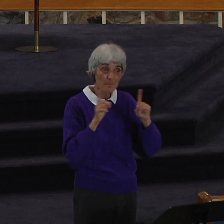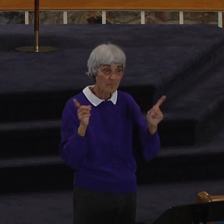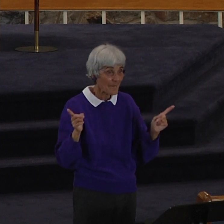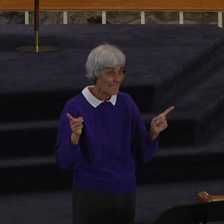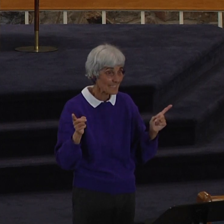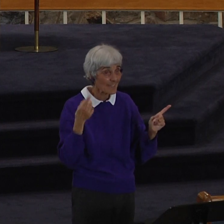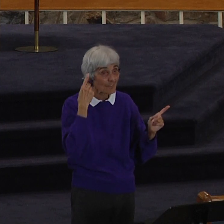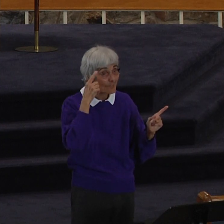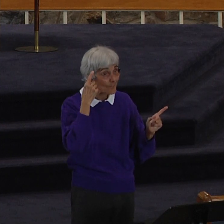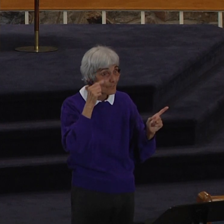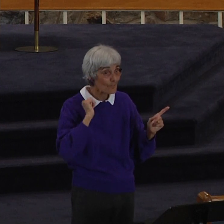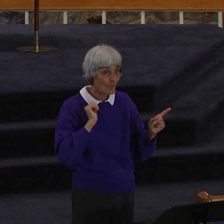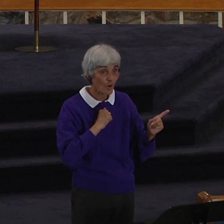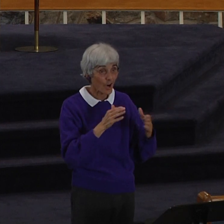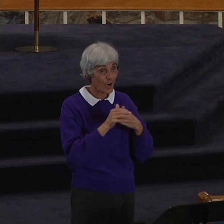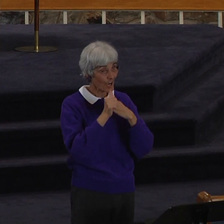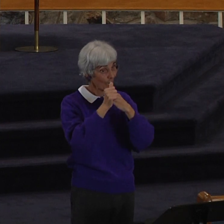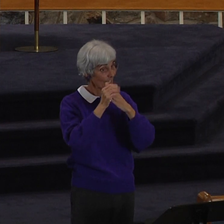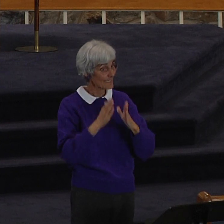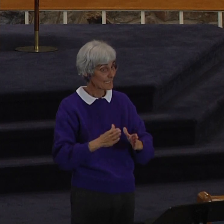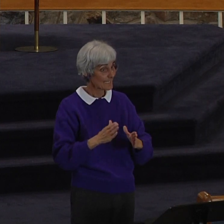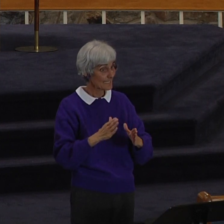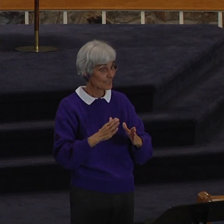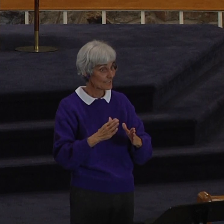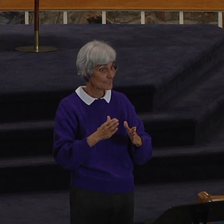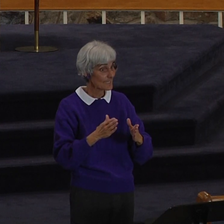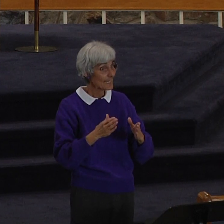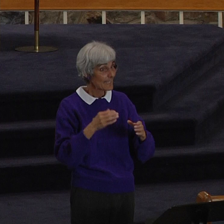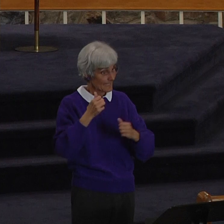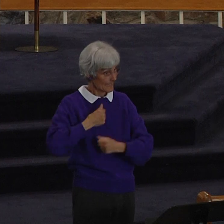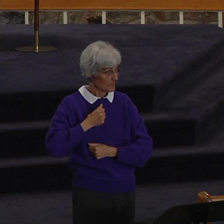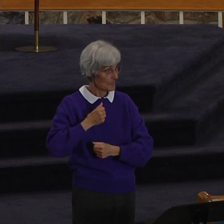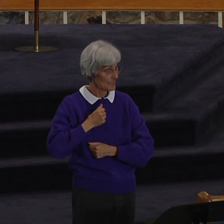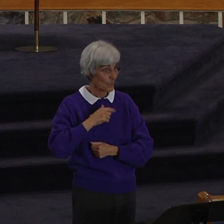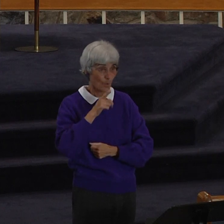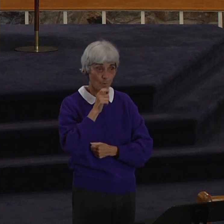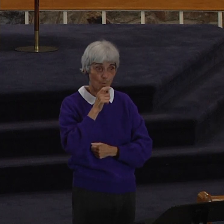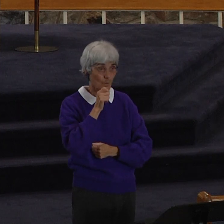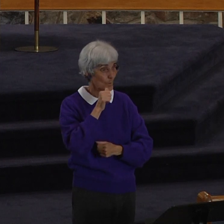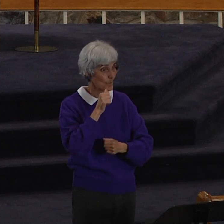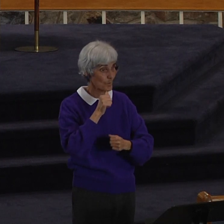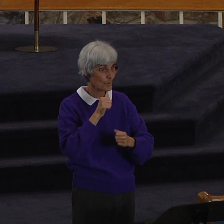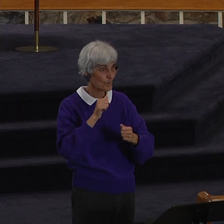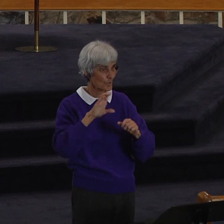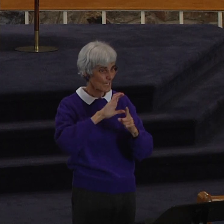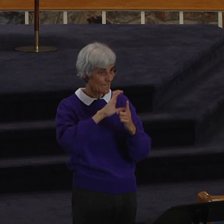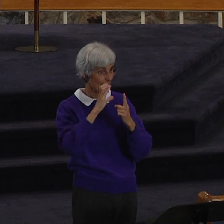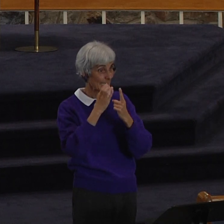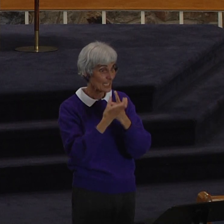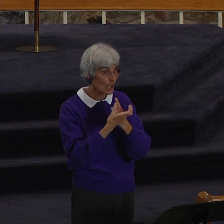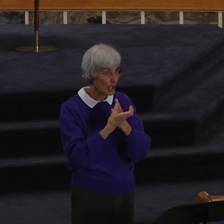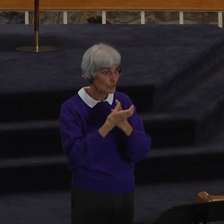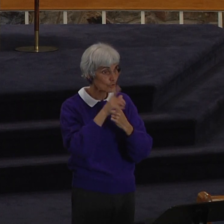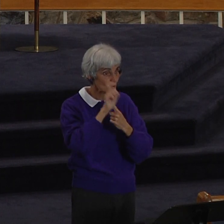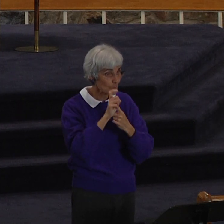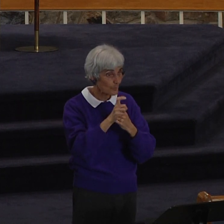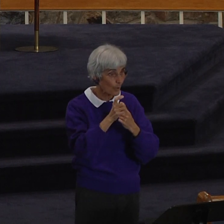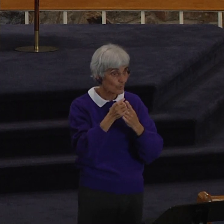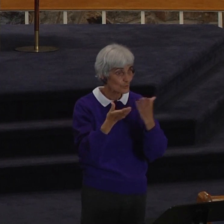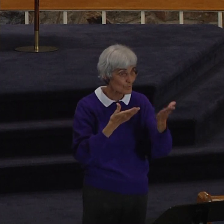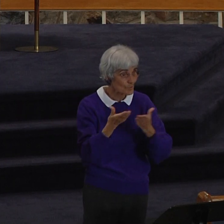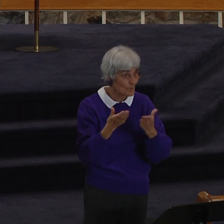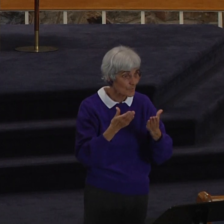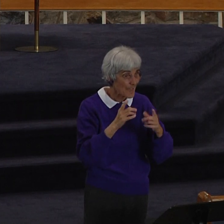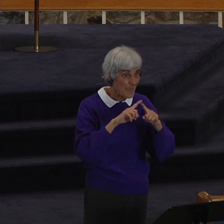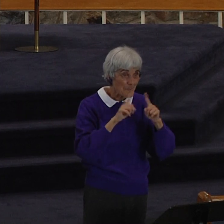even for our leaders in the military who are in a culture of selfless service, the temptation is